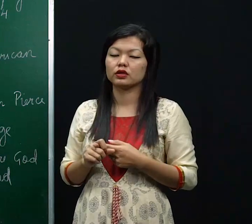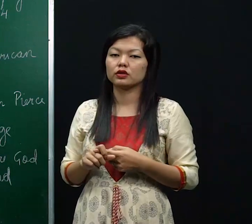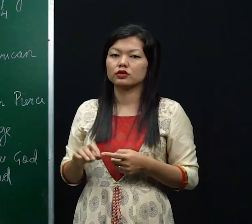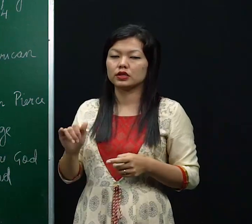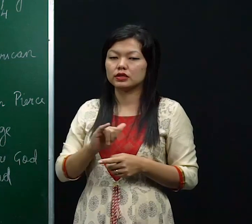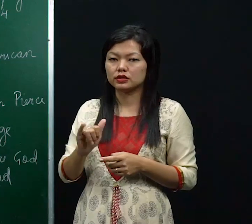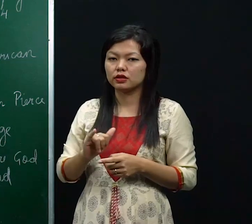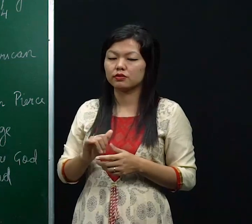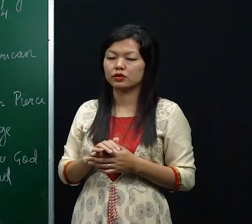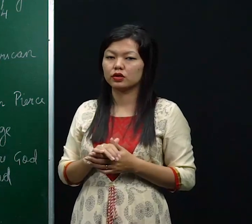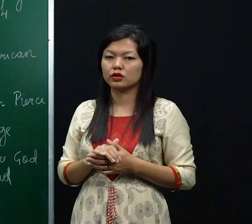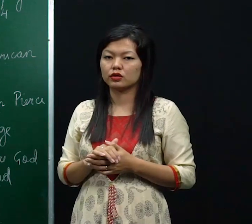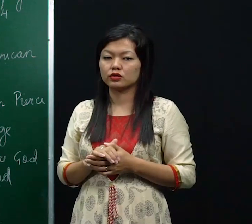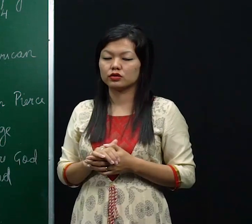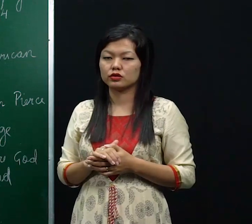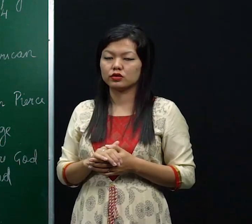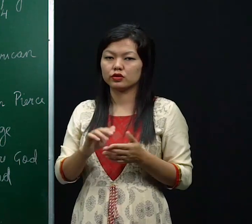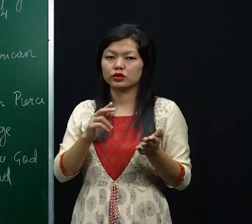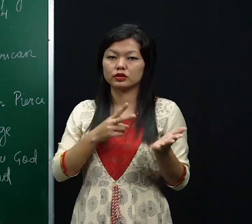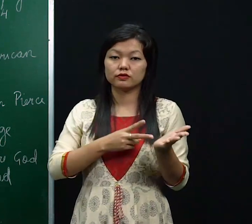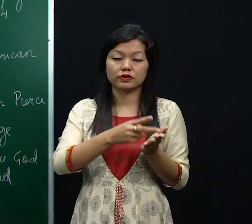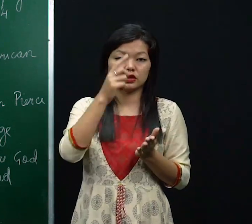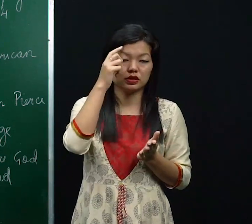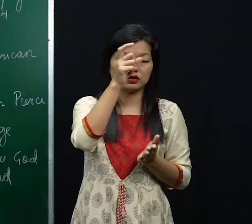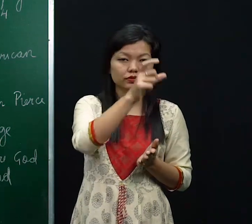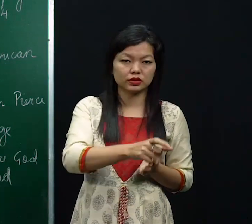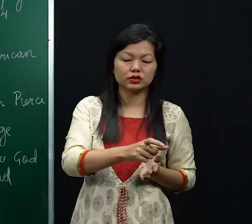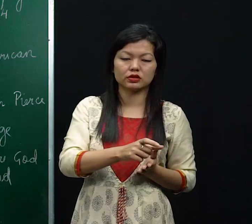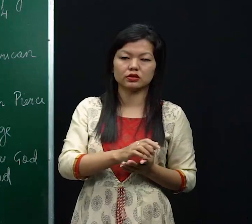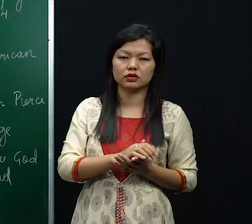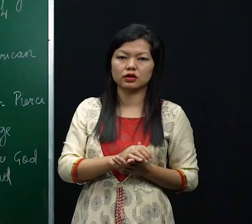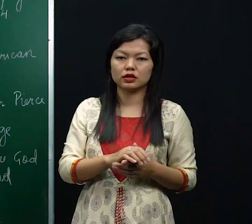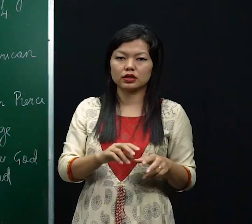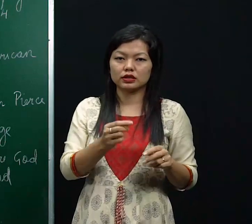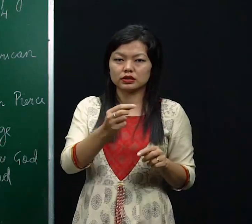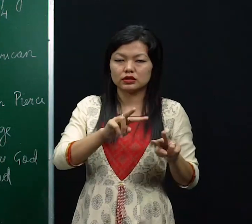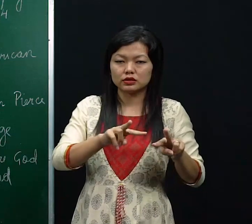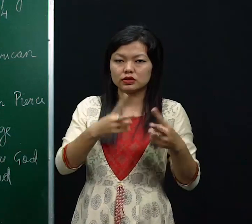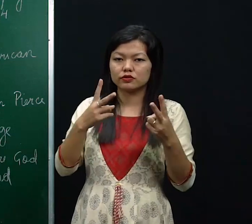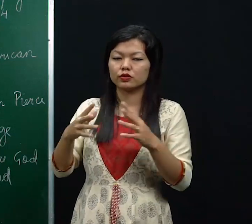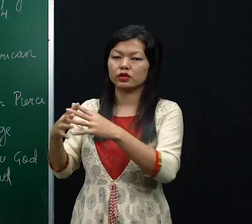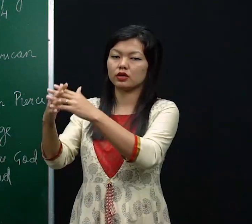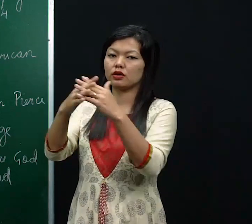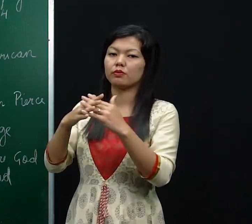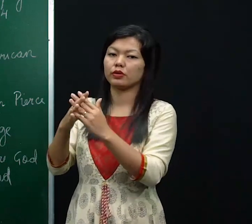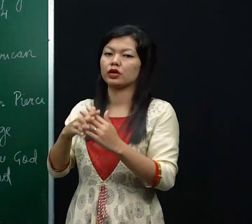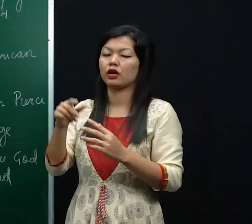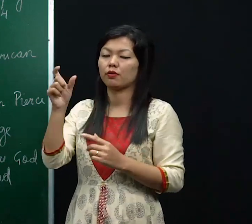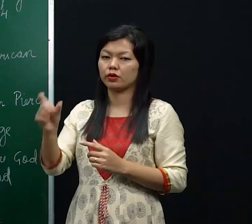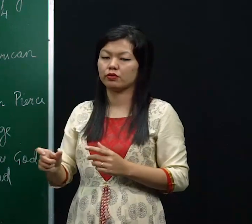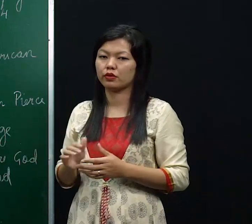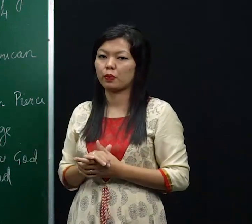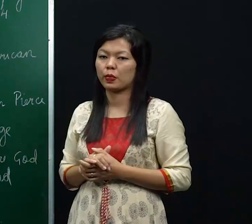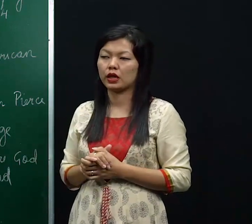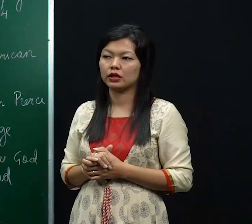of superior race as compared to the Native Americans. And he thought that, and he had been living with the belief